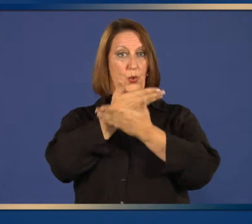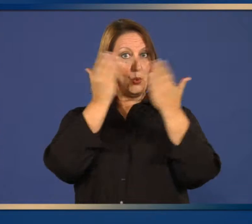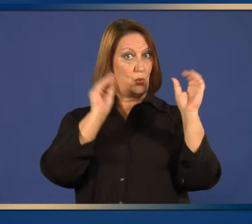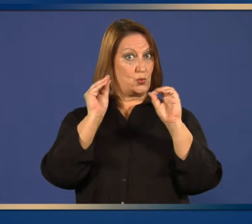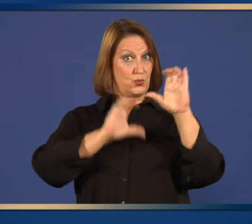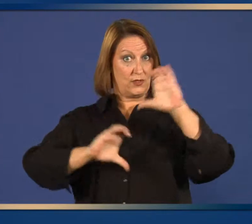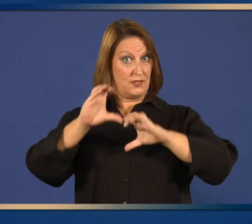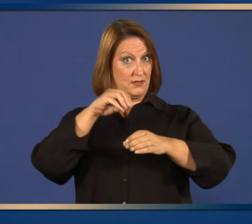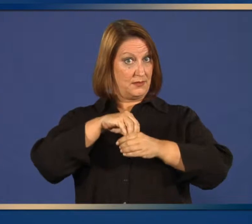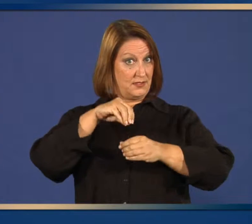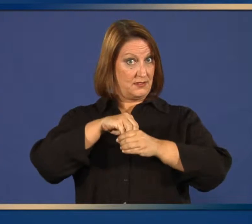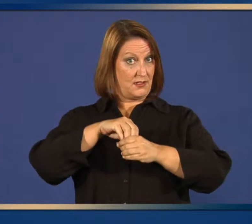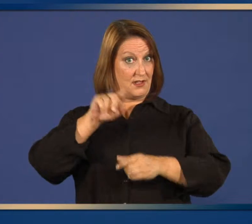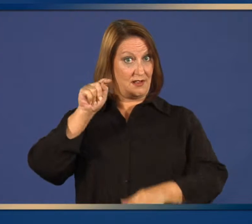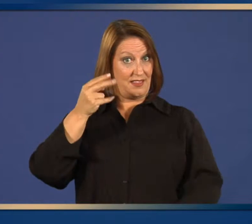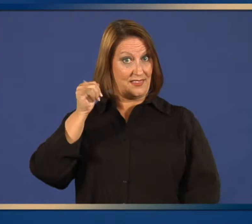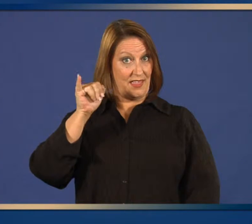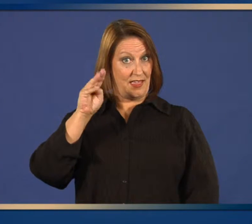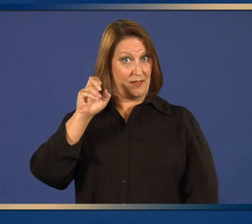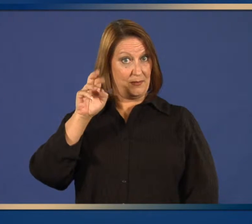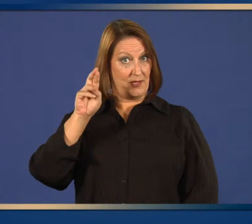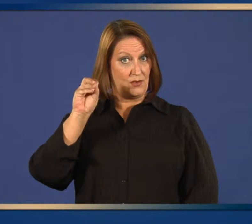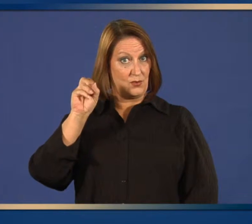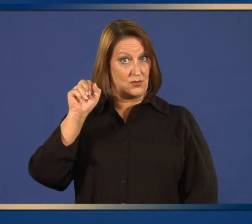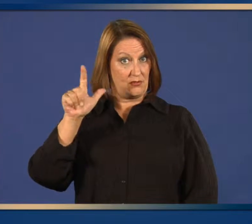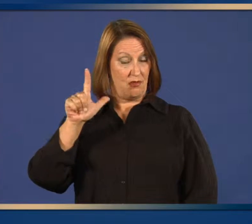Thimerosal-free influenza vaccine is available.